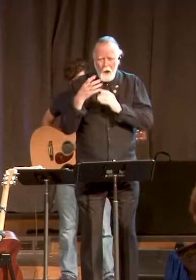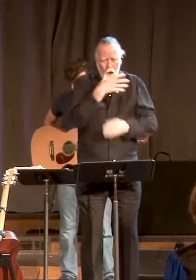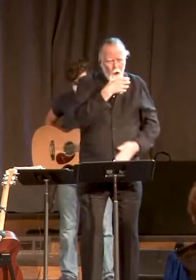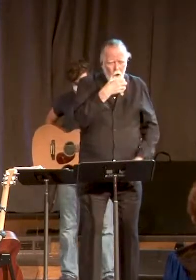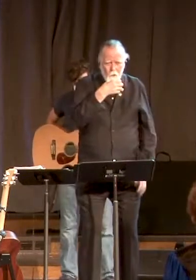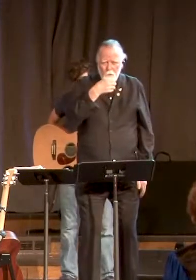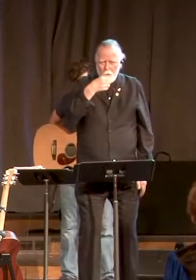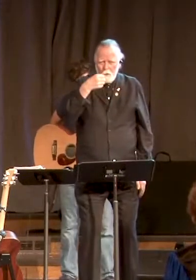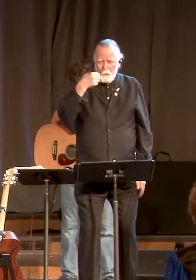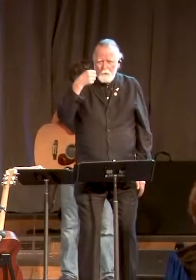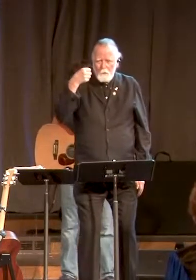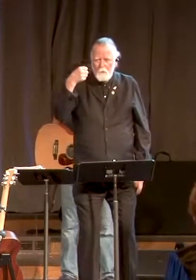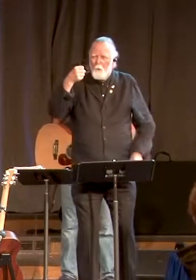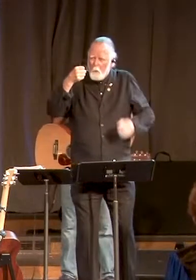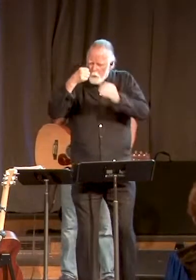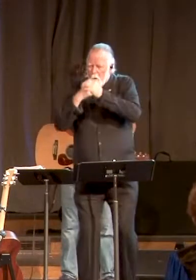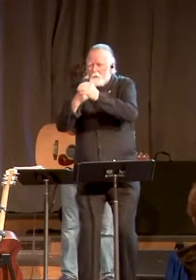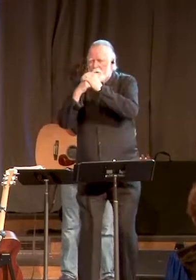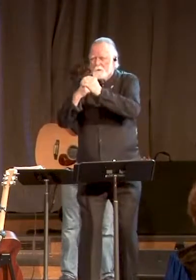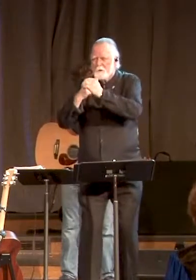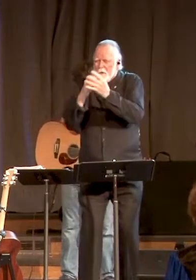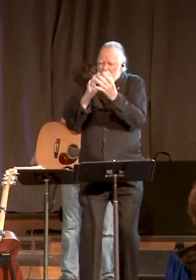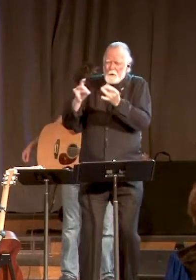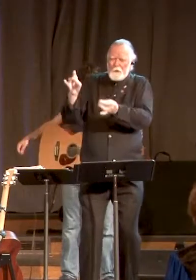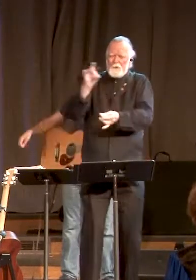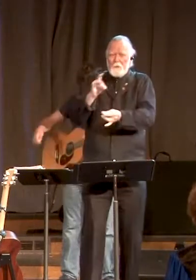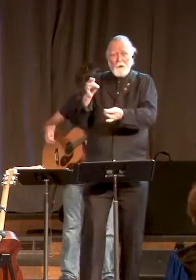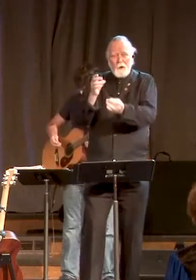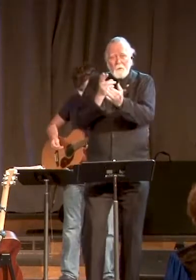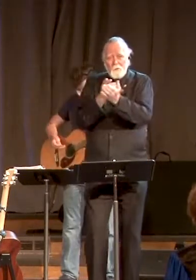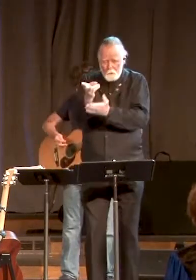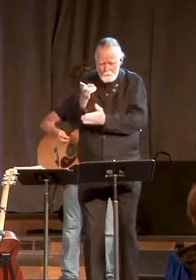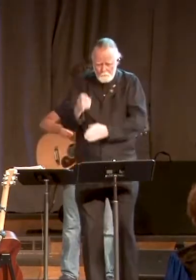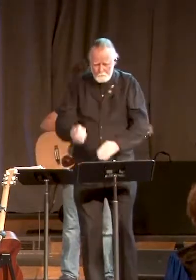into worshiping in spirit and in truth.